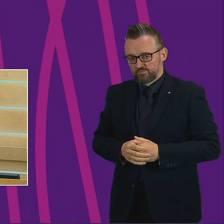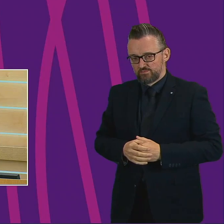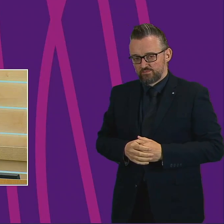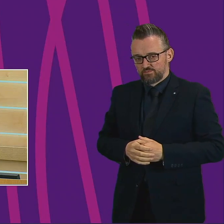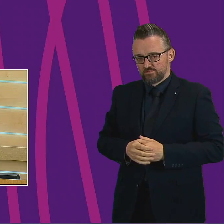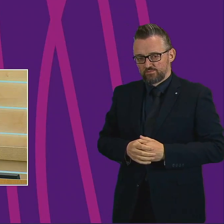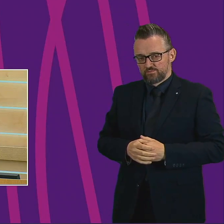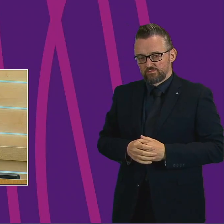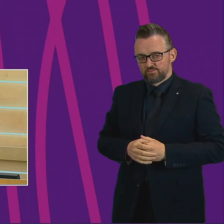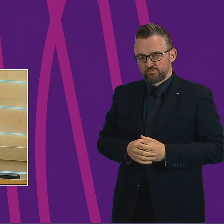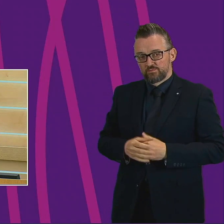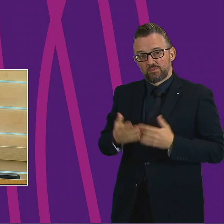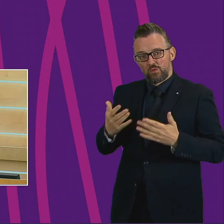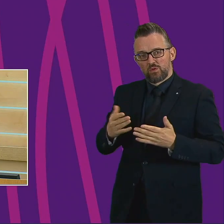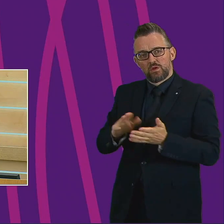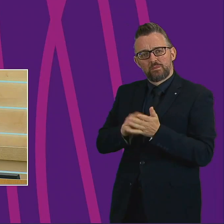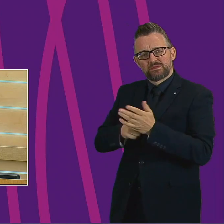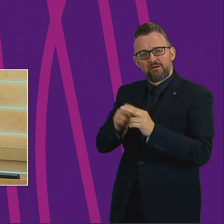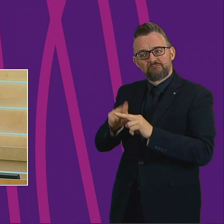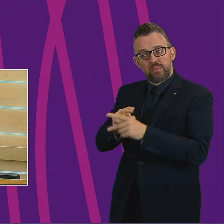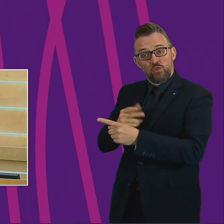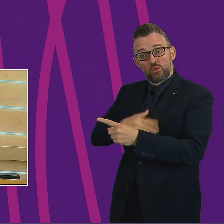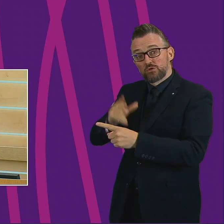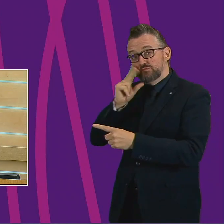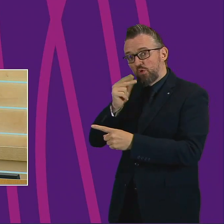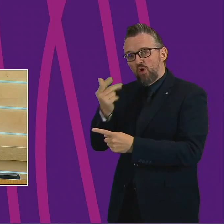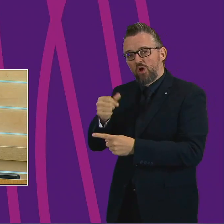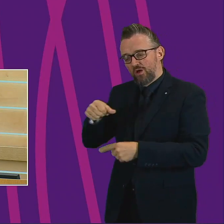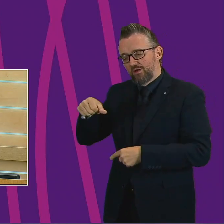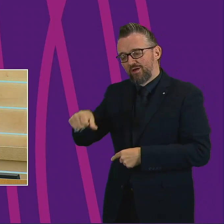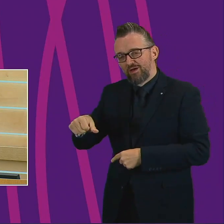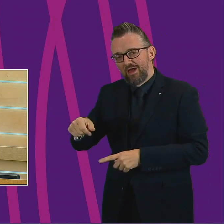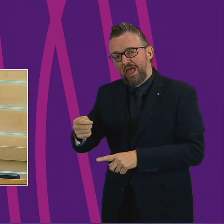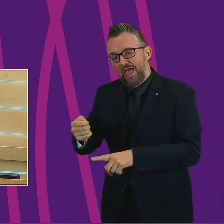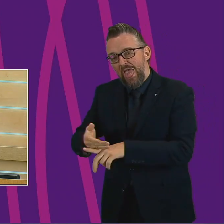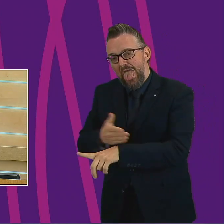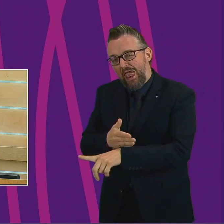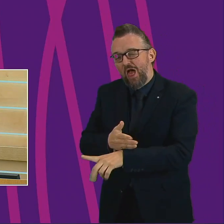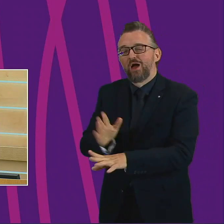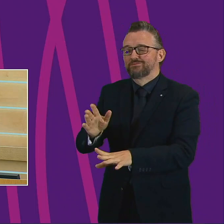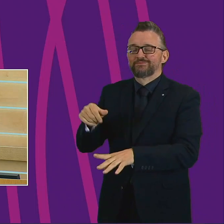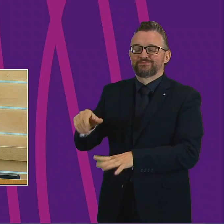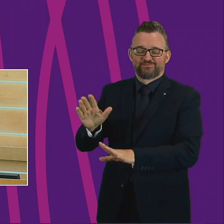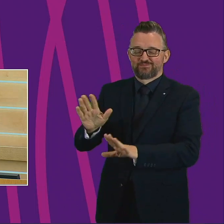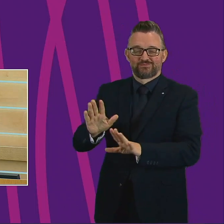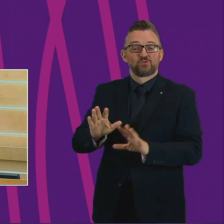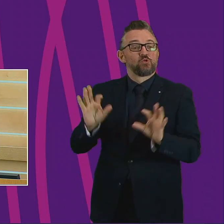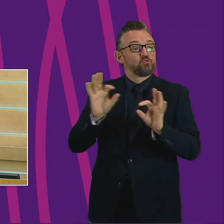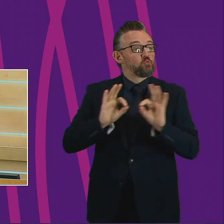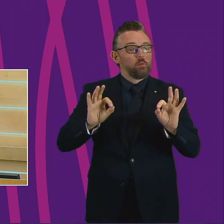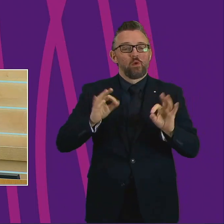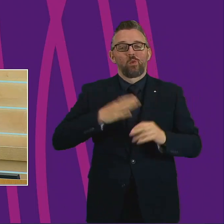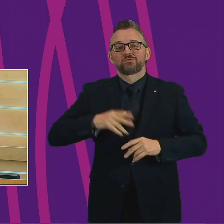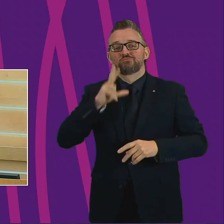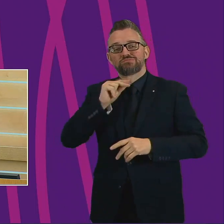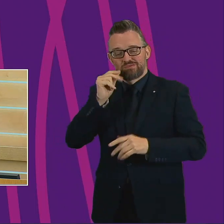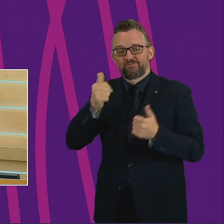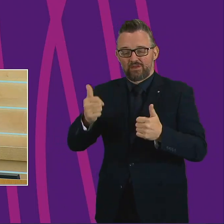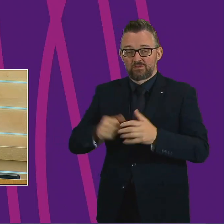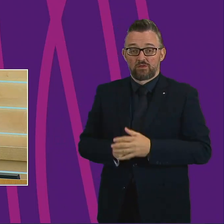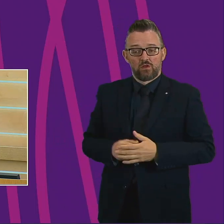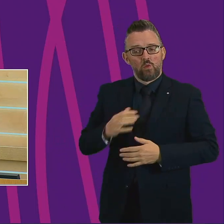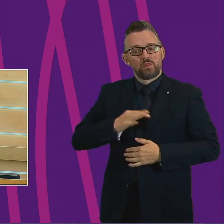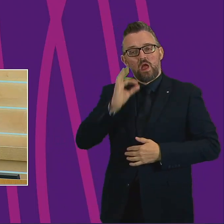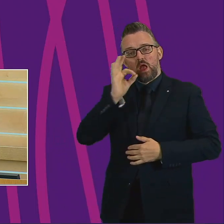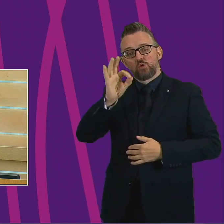And Mr Finlay, do you wish to speak on this motion or just pressing early? That's fine. No member has indicated they wish to speak on the motion. The question therefore is